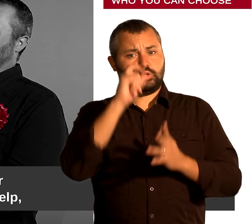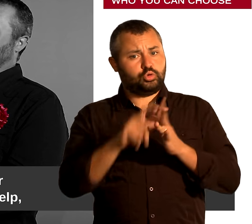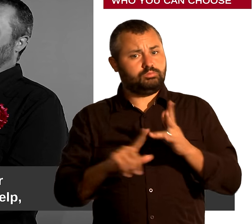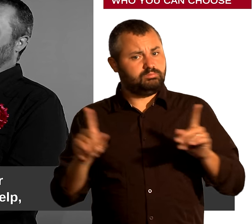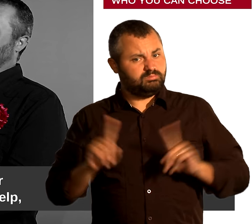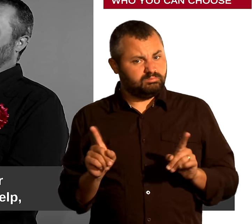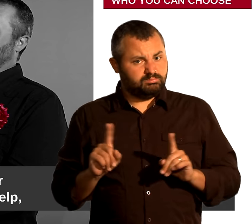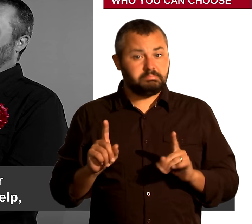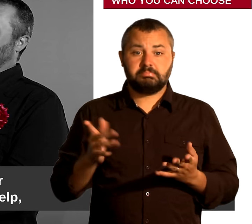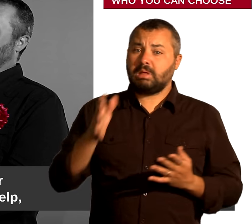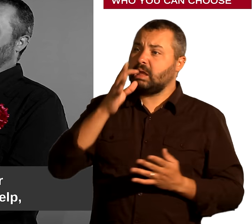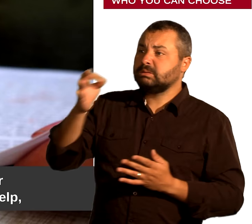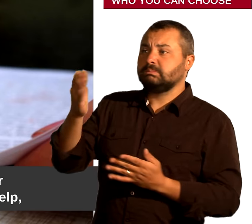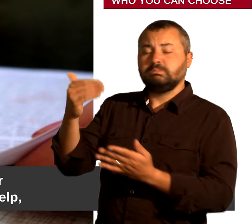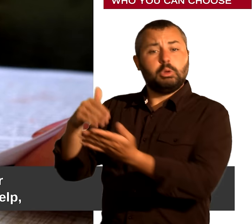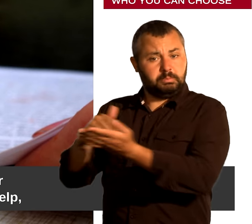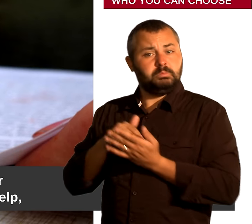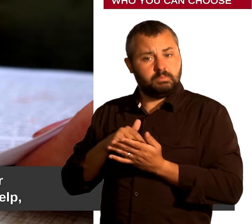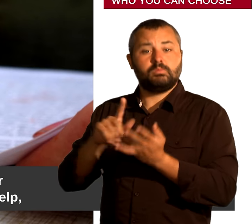You can ask your representative for help.